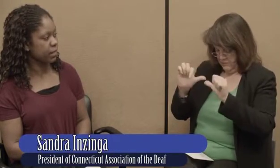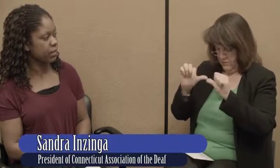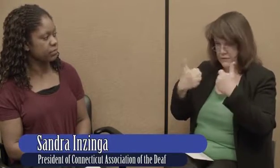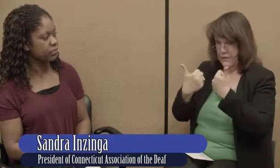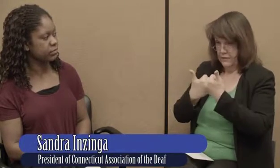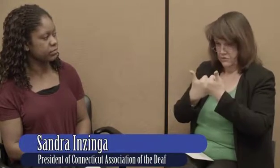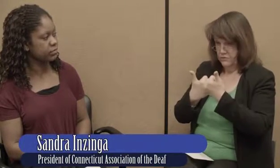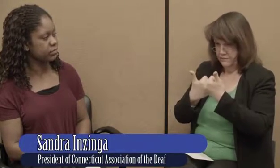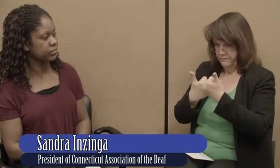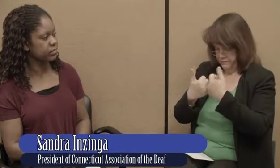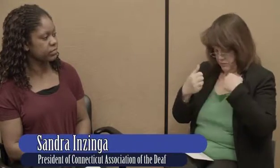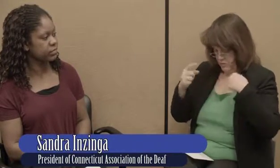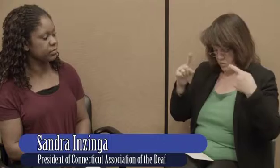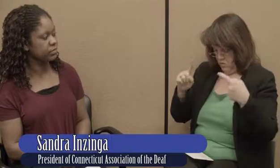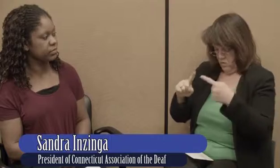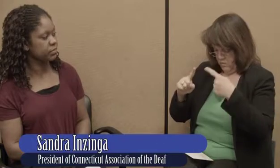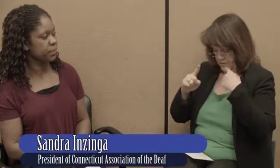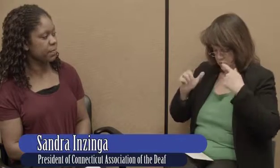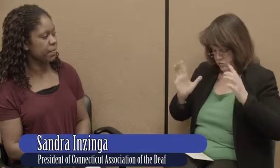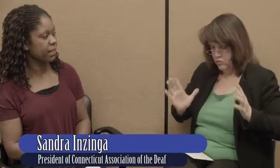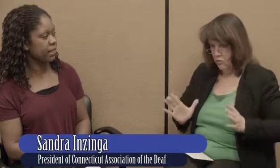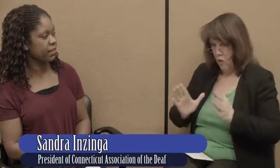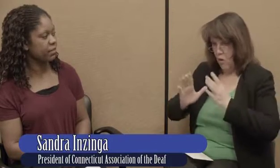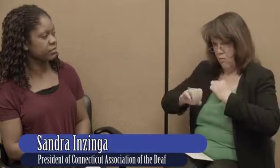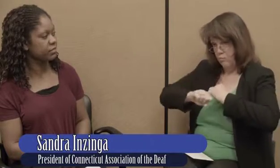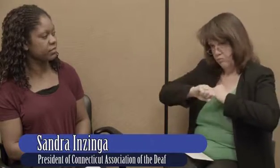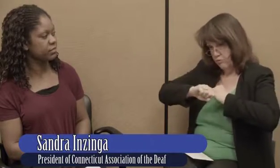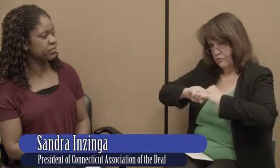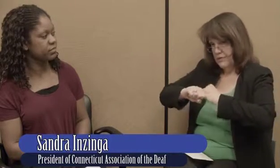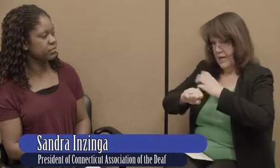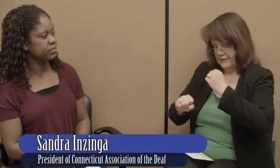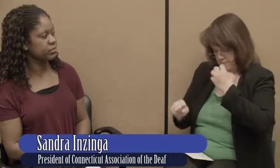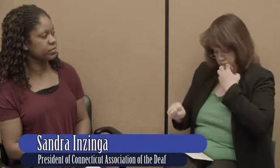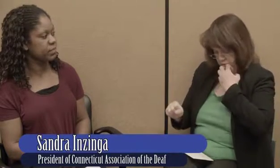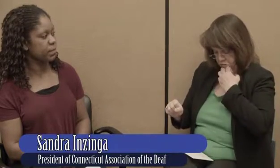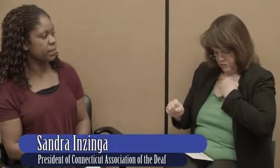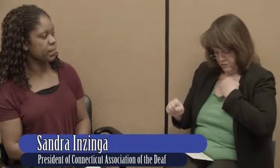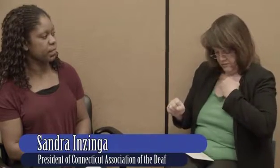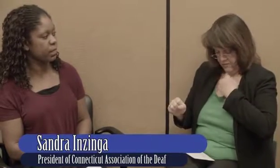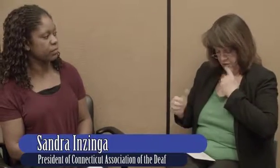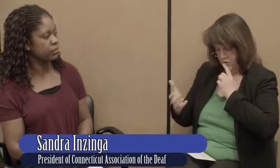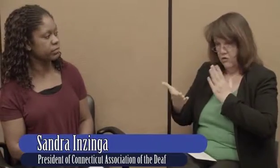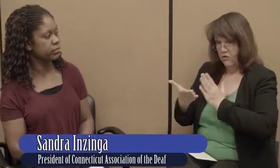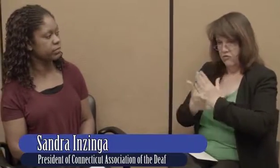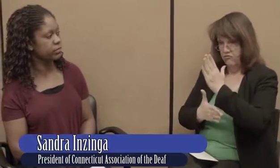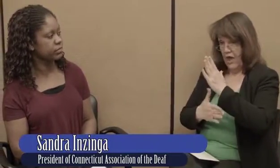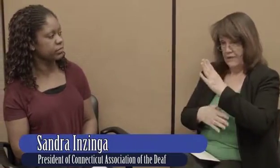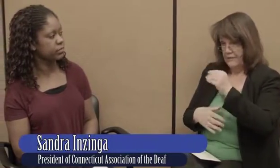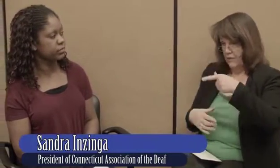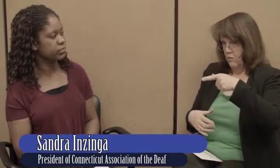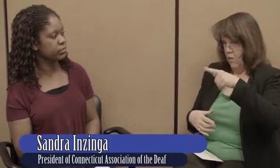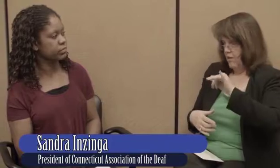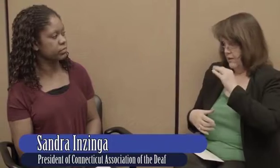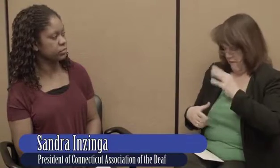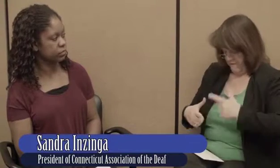We are a state organization, and our goal is to promote, protect, and preserve the rights